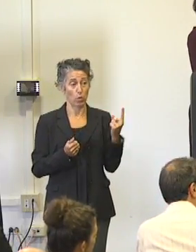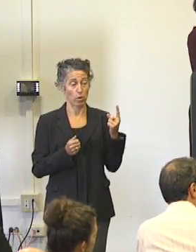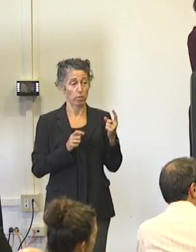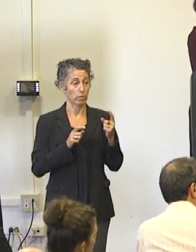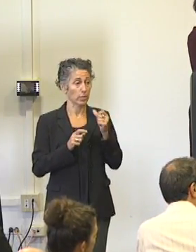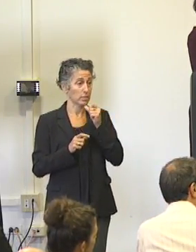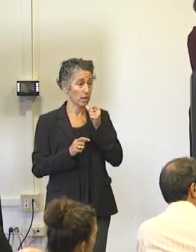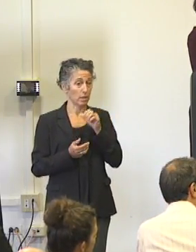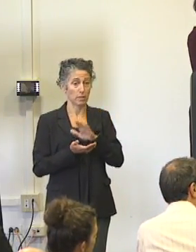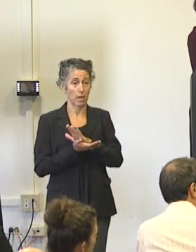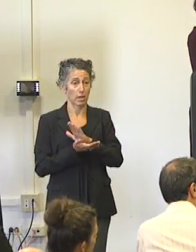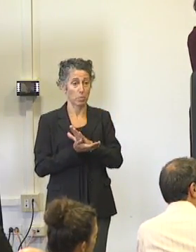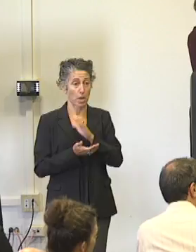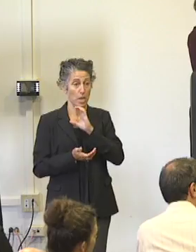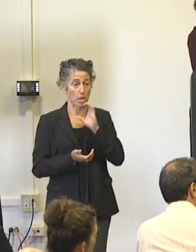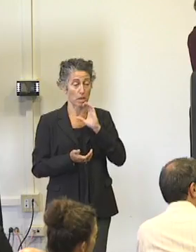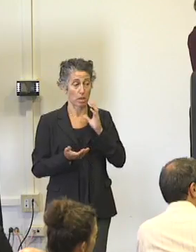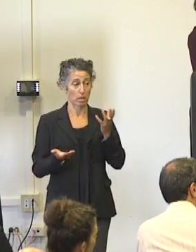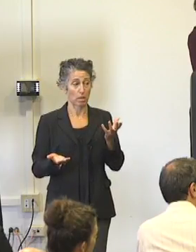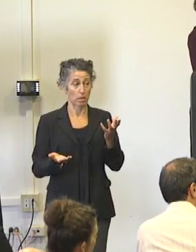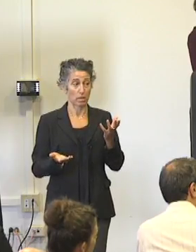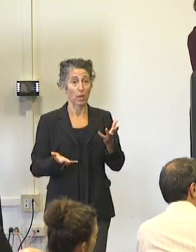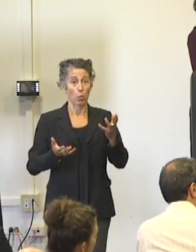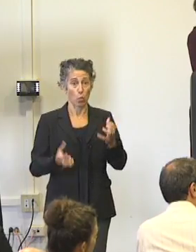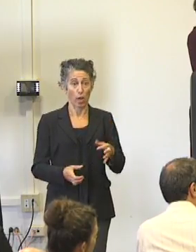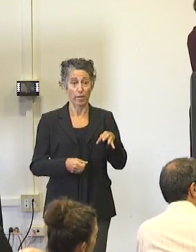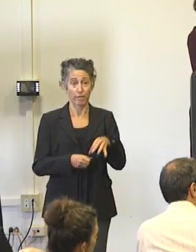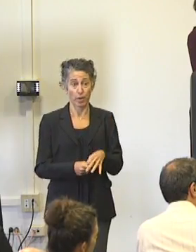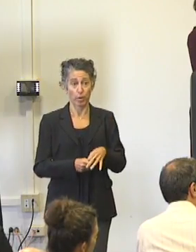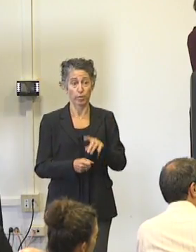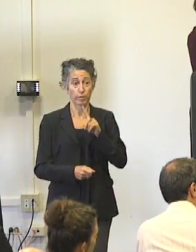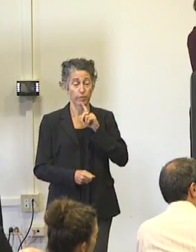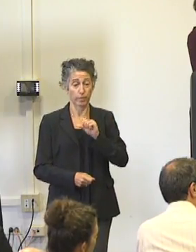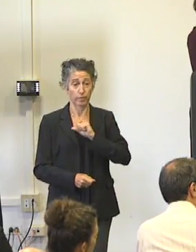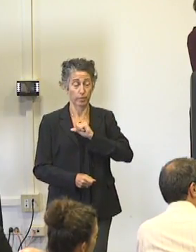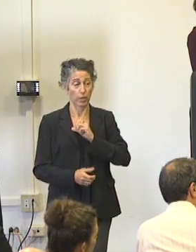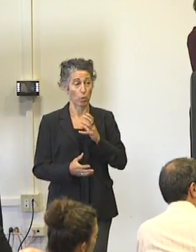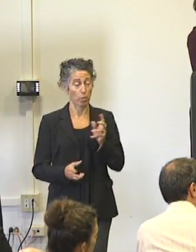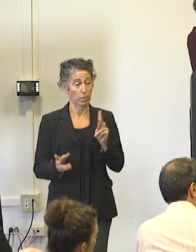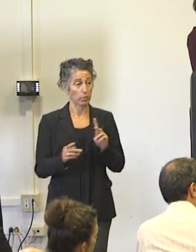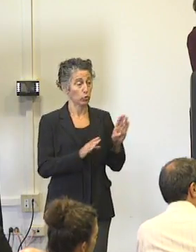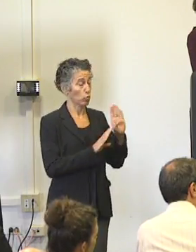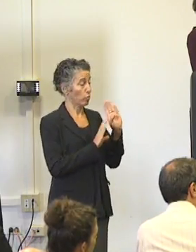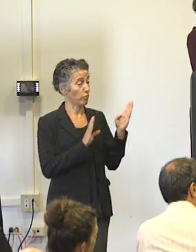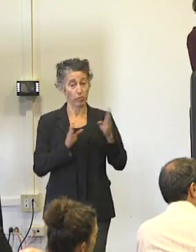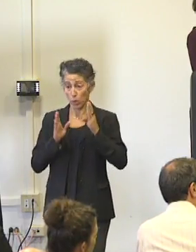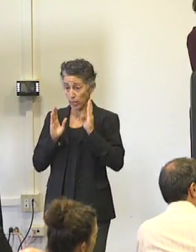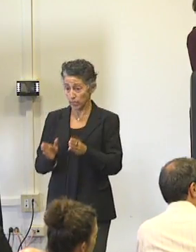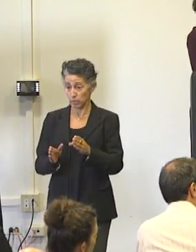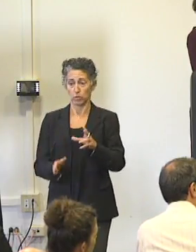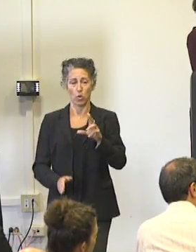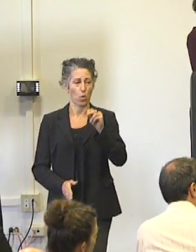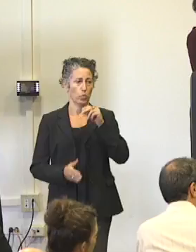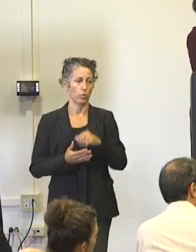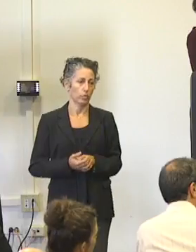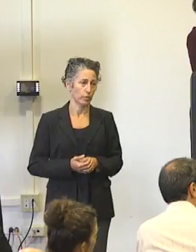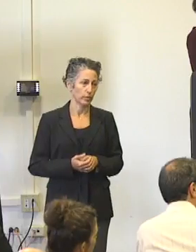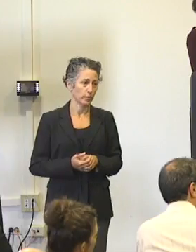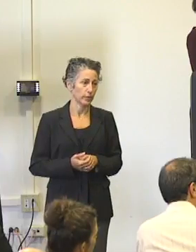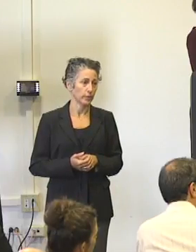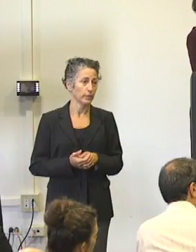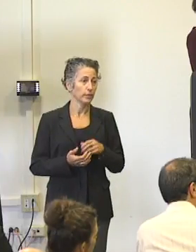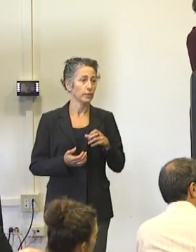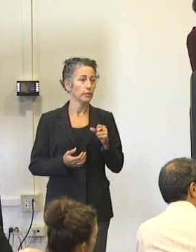thing an undocumented person wants to do is vote, right? To get put in the attention of the legal system so that they would be harmed.